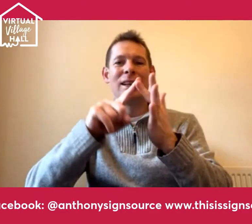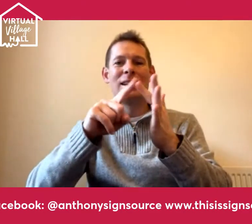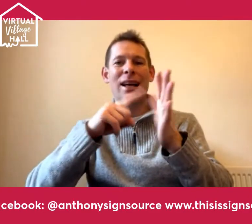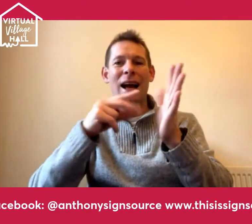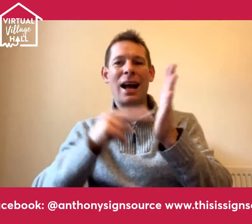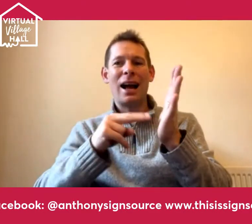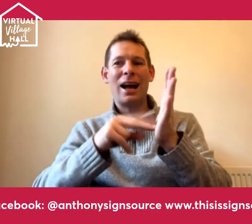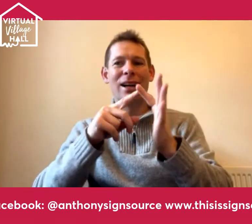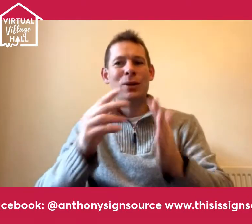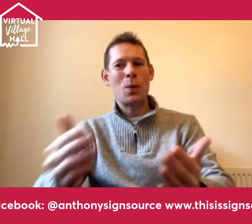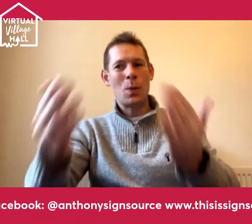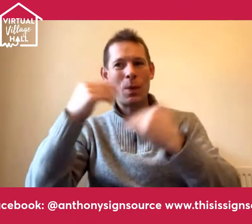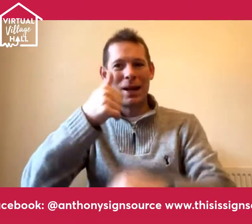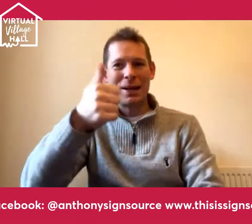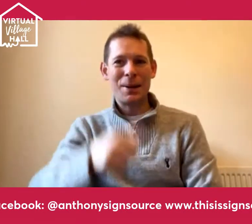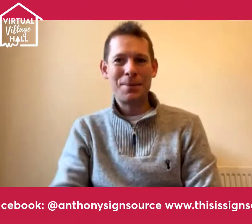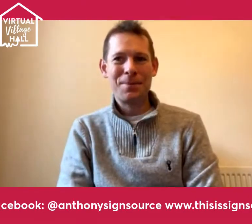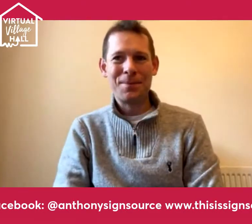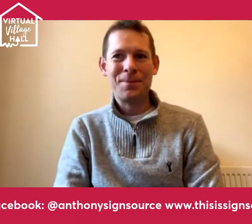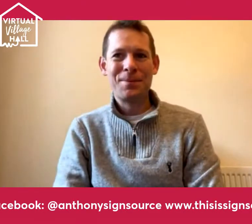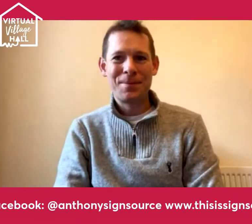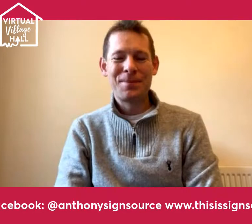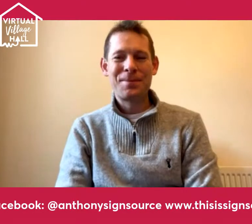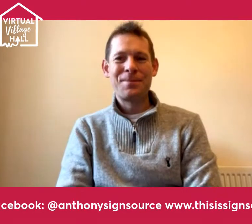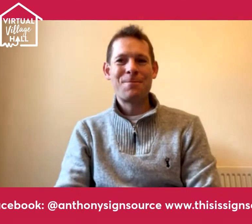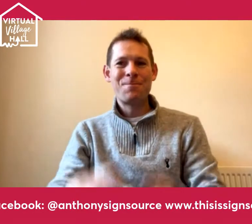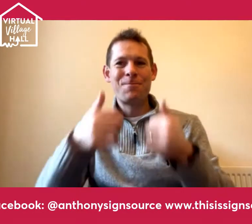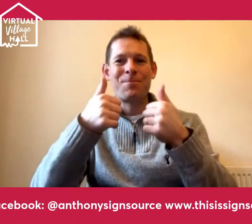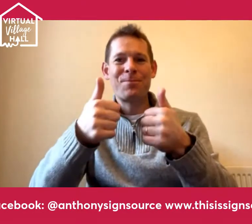Kellyanne. How are you? You're very welcome.